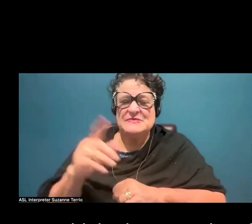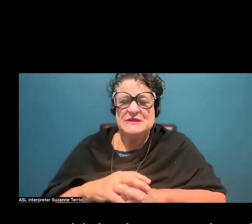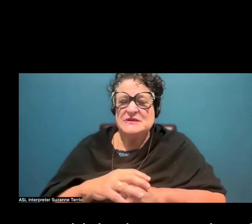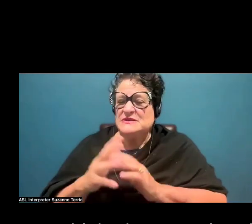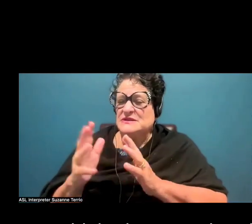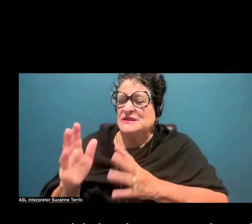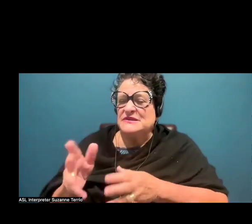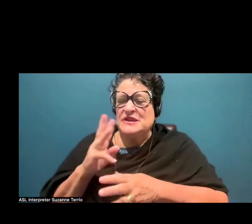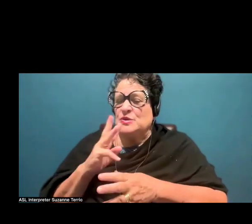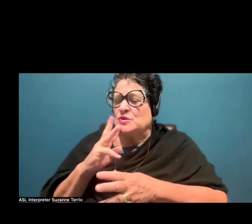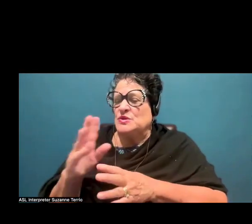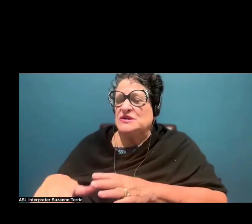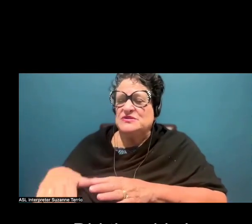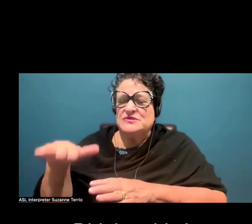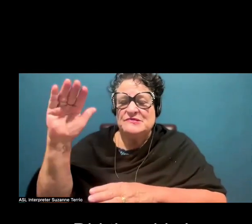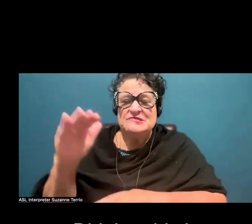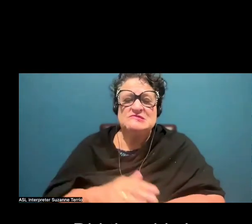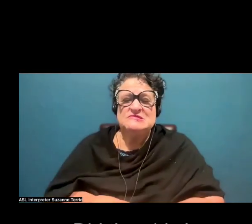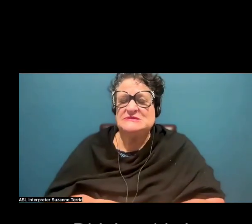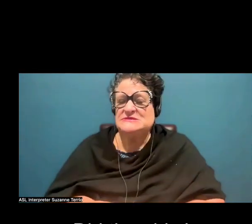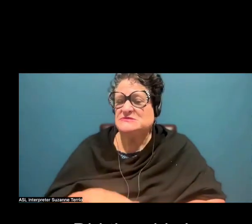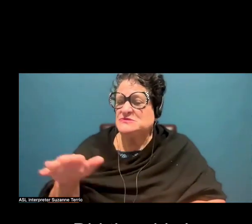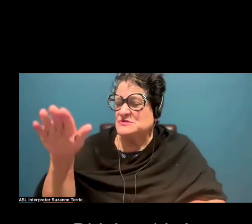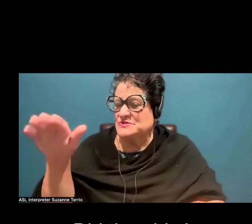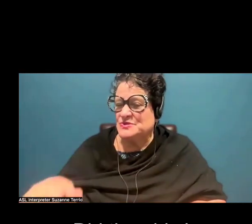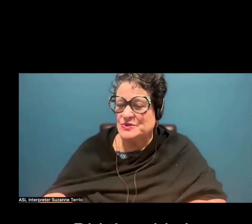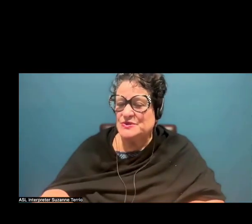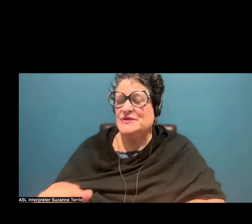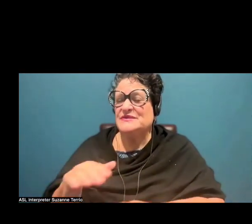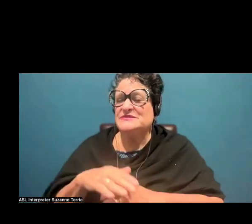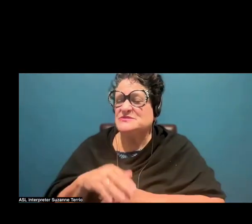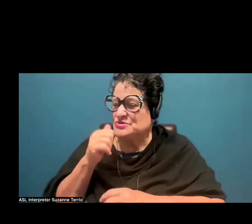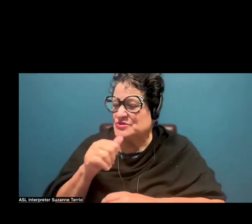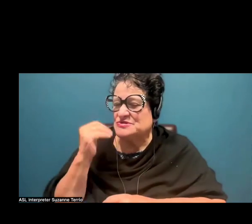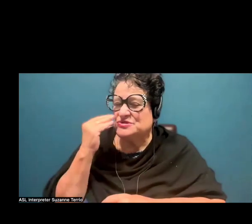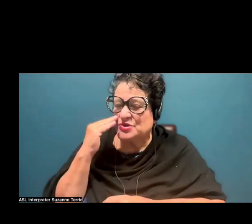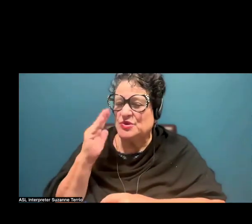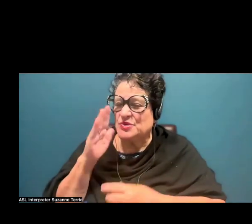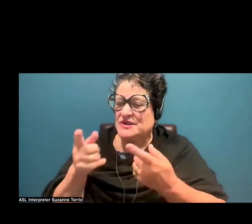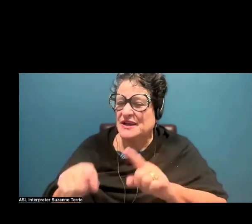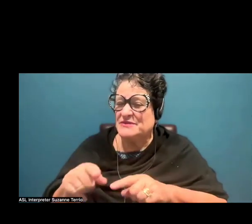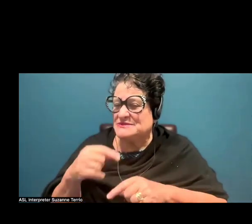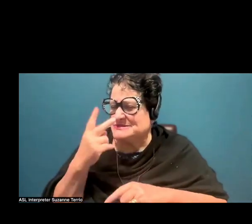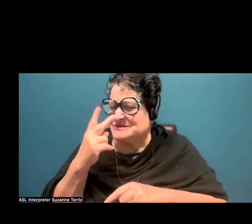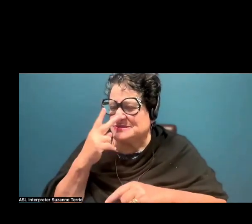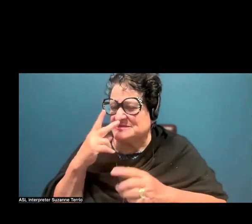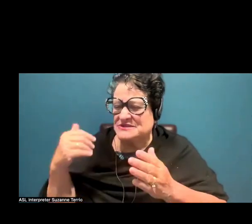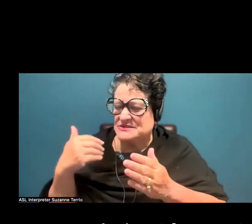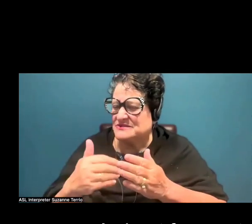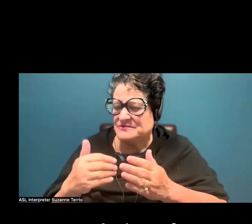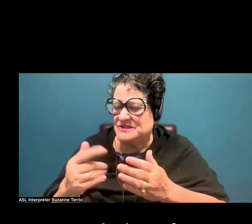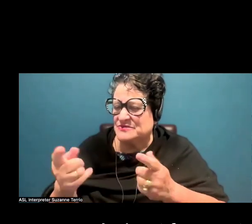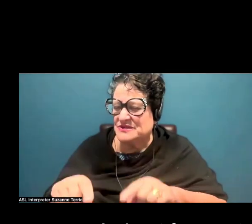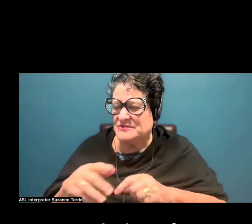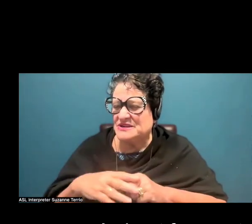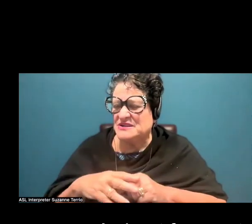water levels dropped. Did the girls know what would happen to them that day? Did they see it coming somehow? A